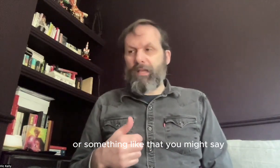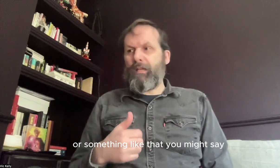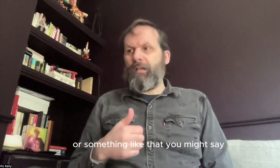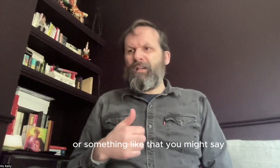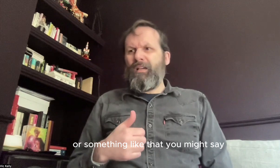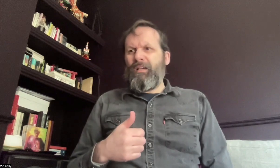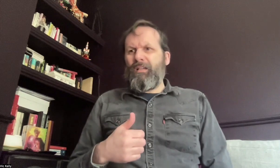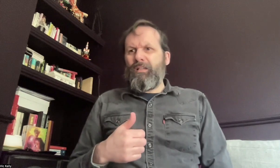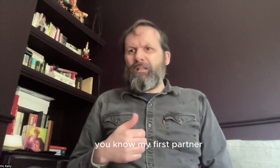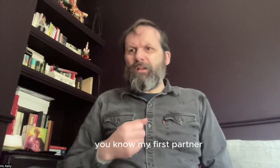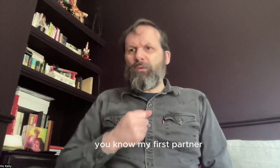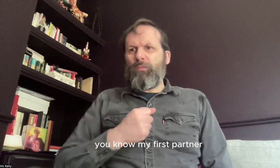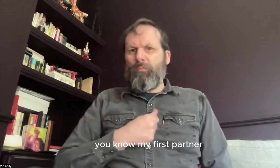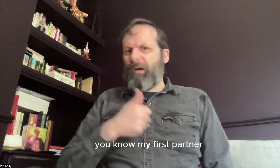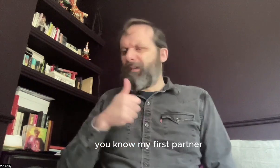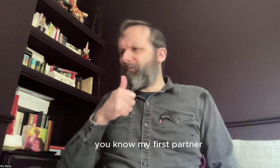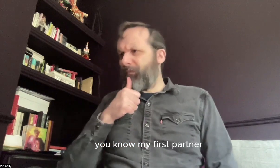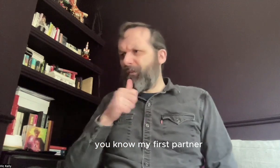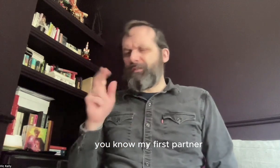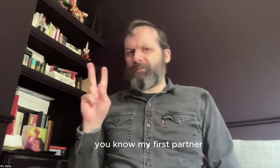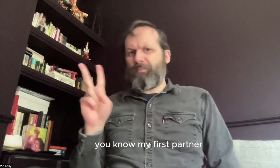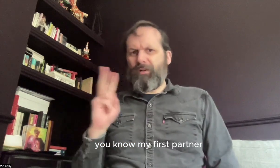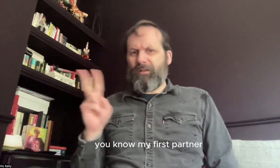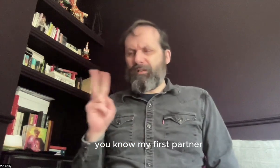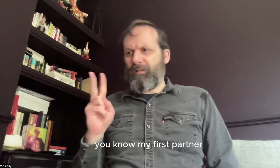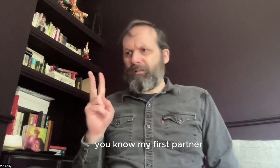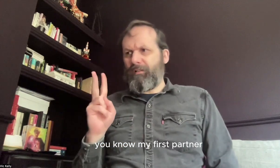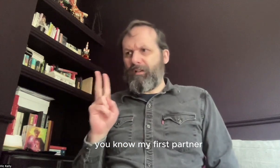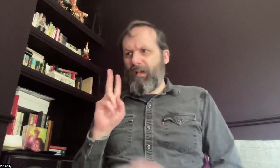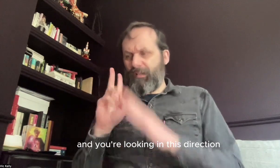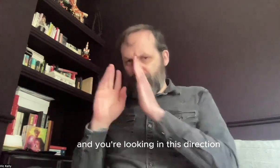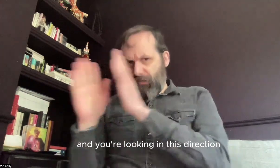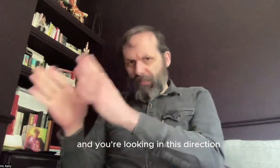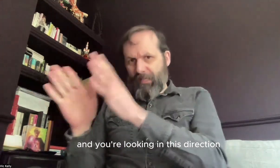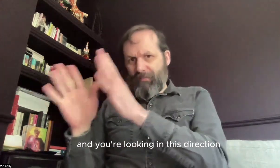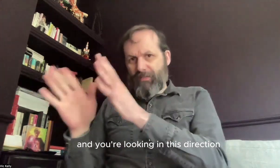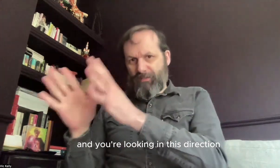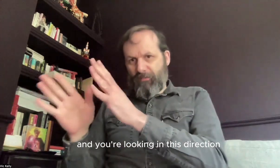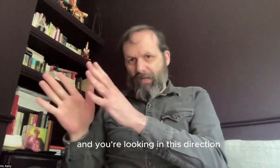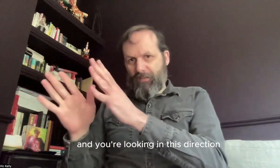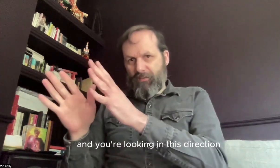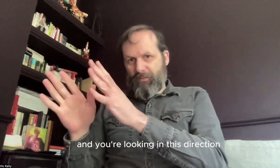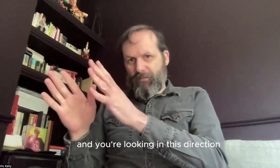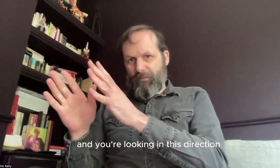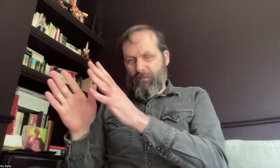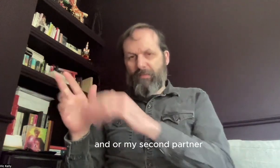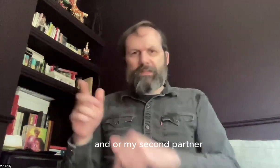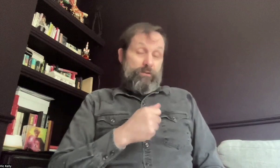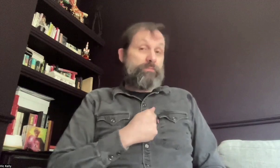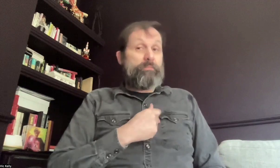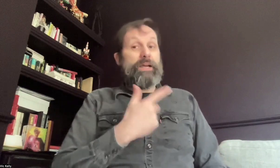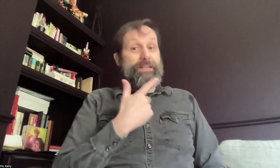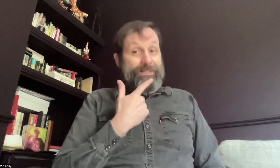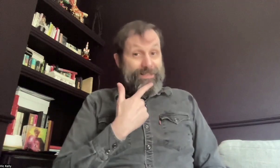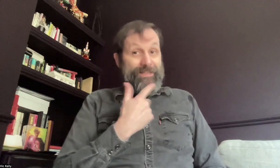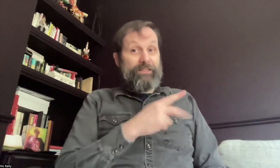say, my first partner, and you're looking in this direction, or my